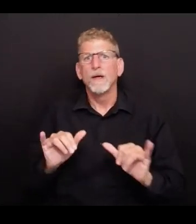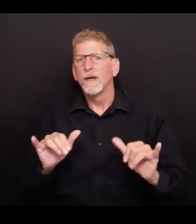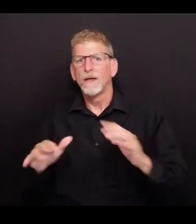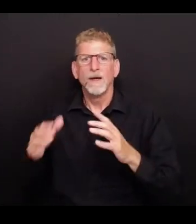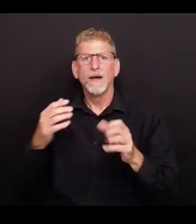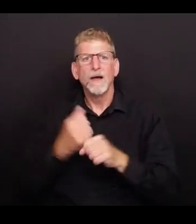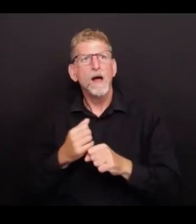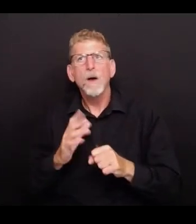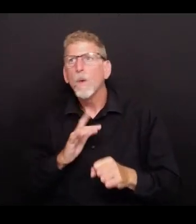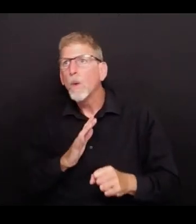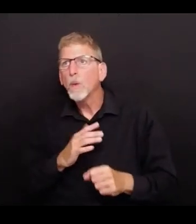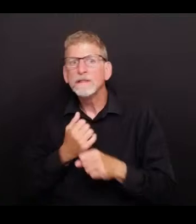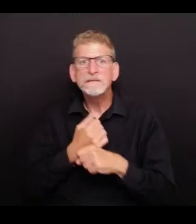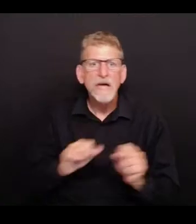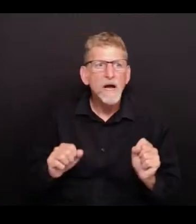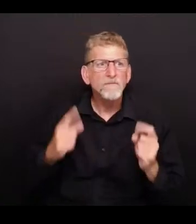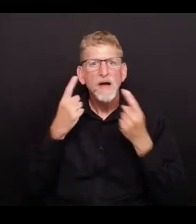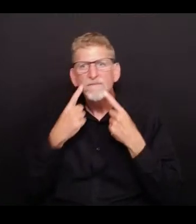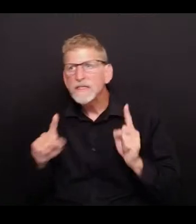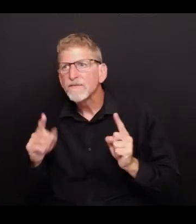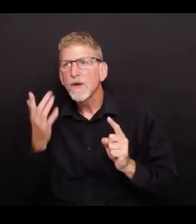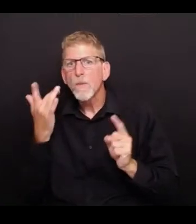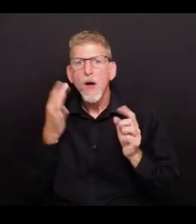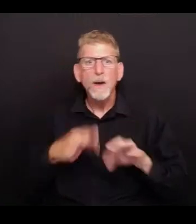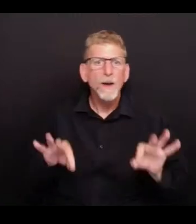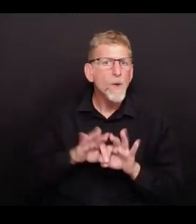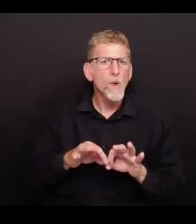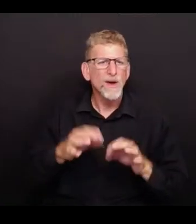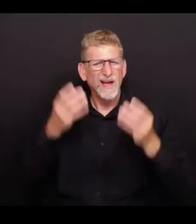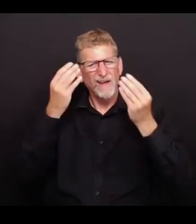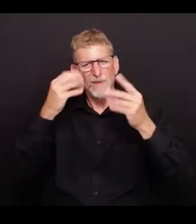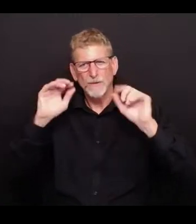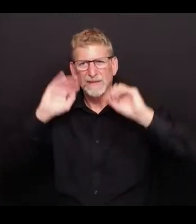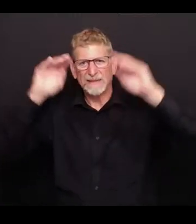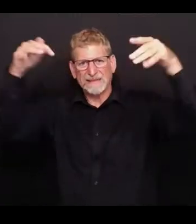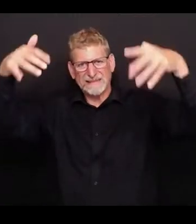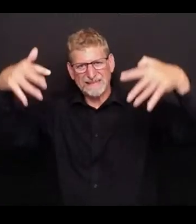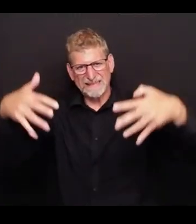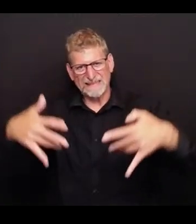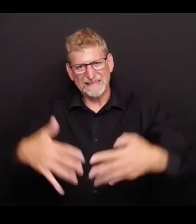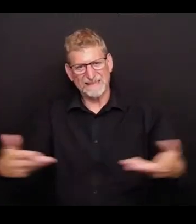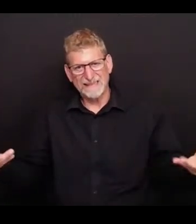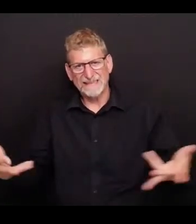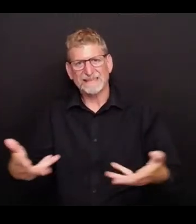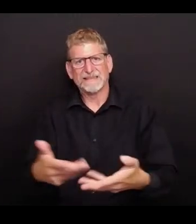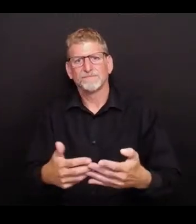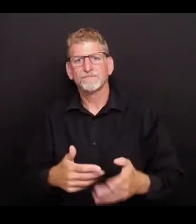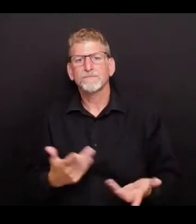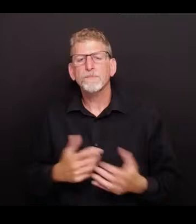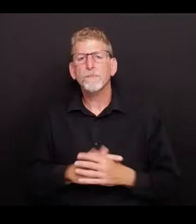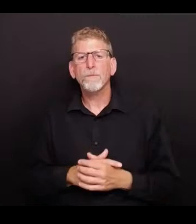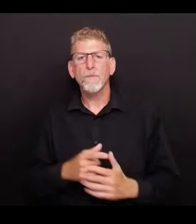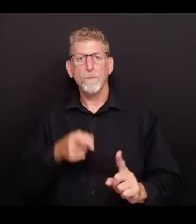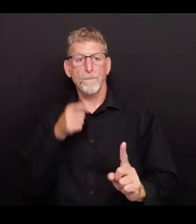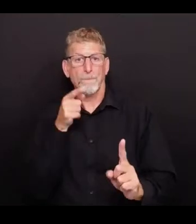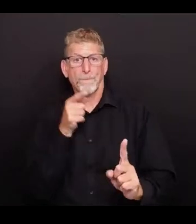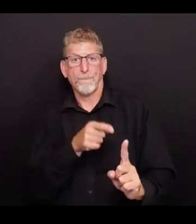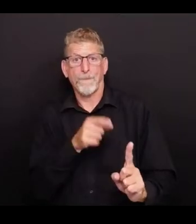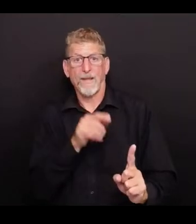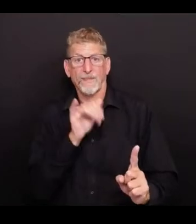benefits, and rewards of getting vaccinated. Speaking to those areas